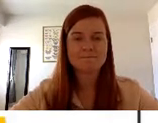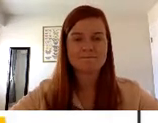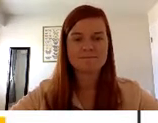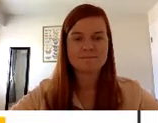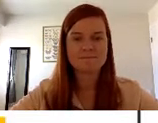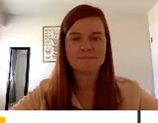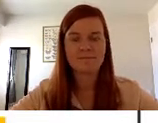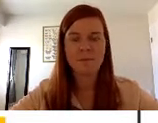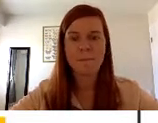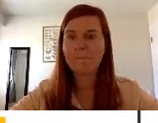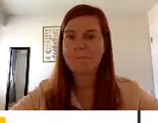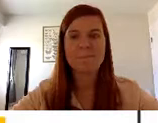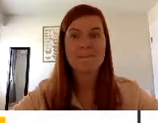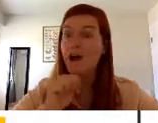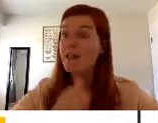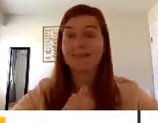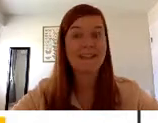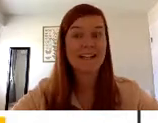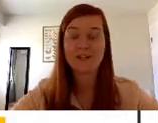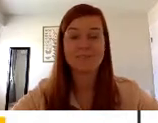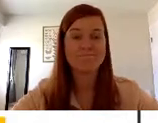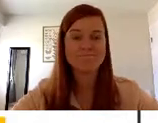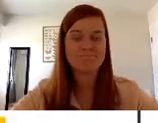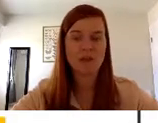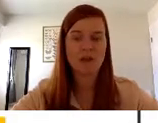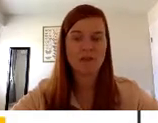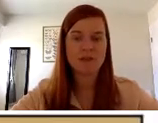It was lovely, but it was not little.